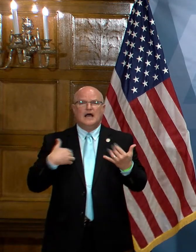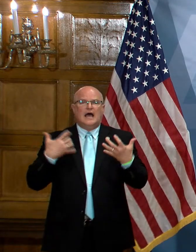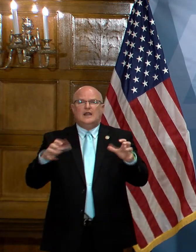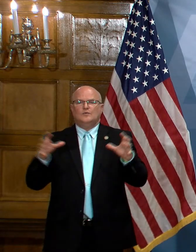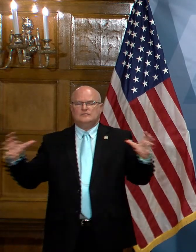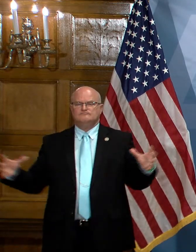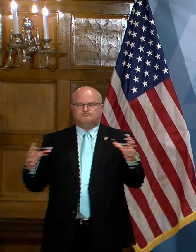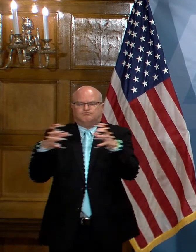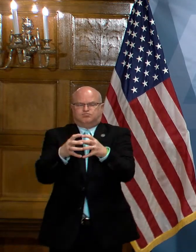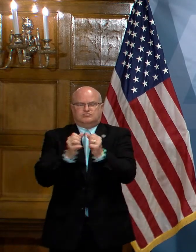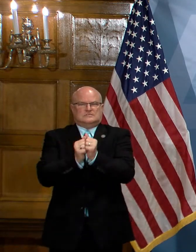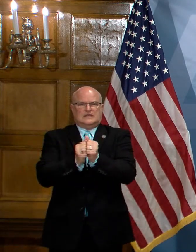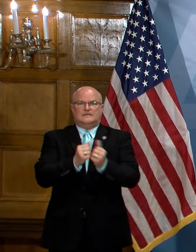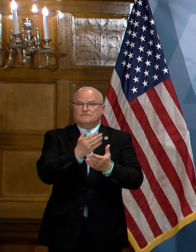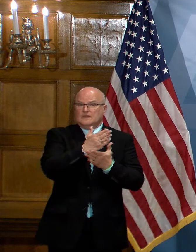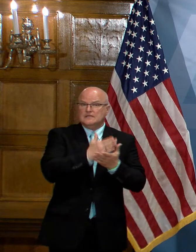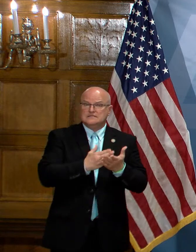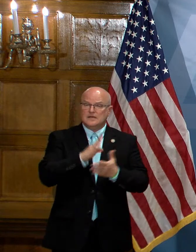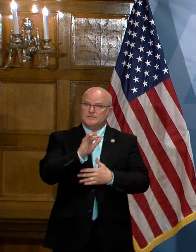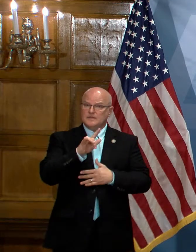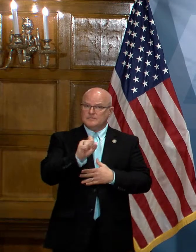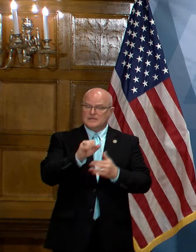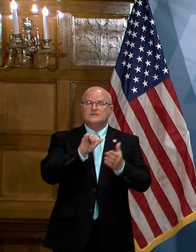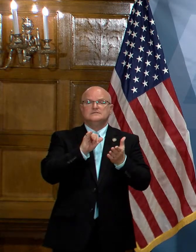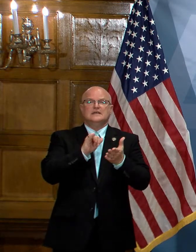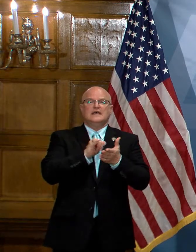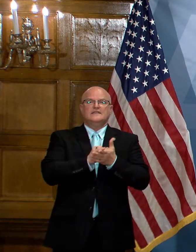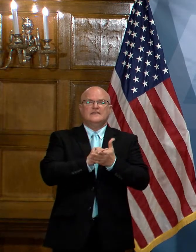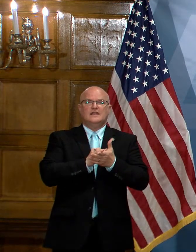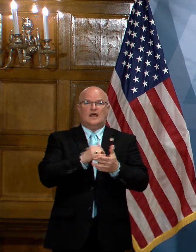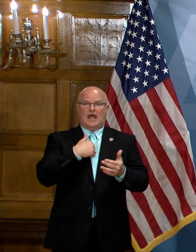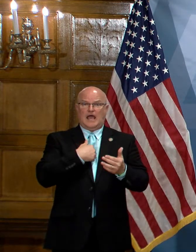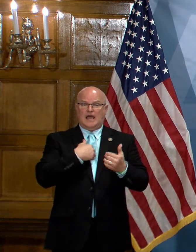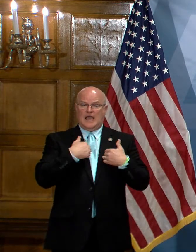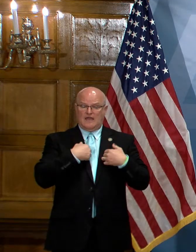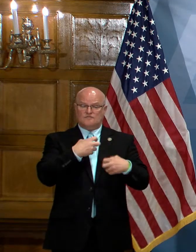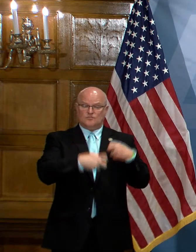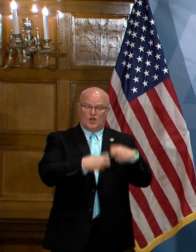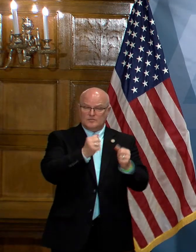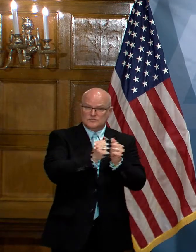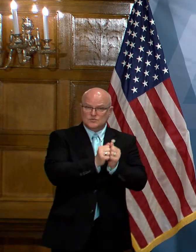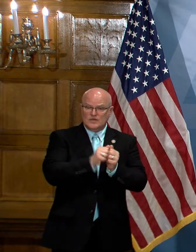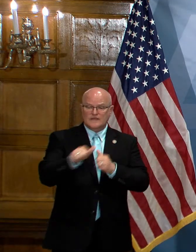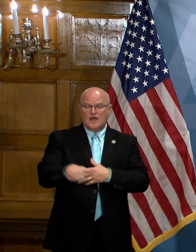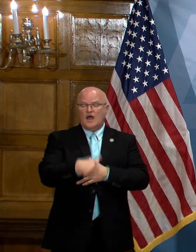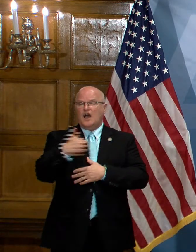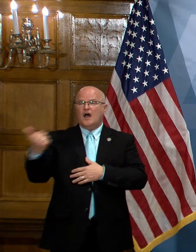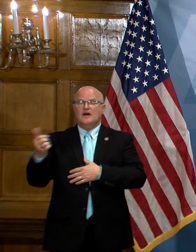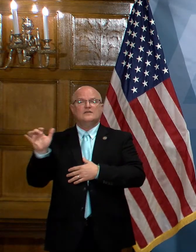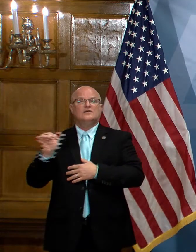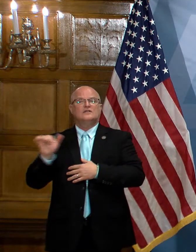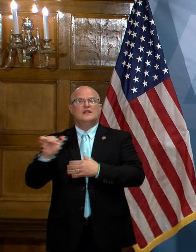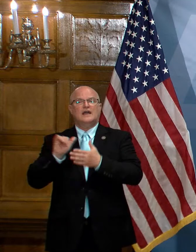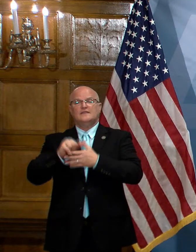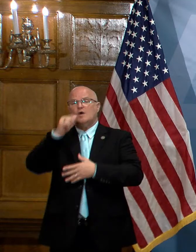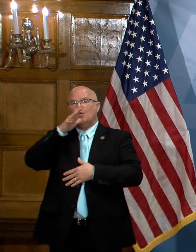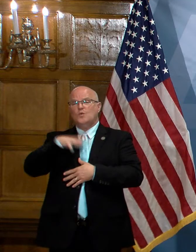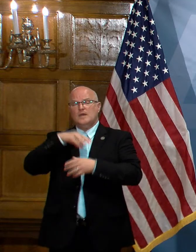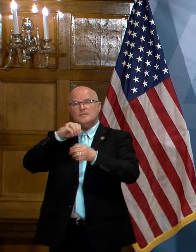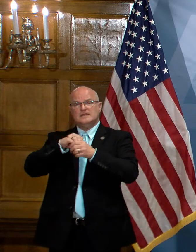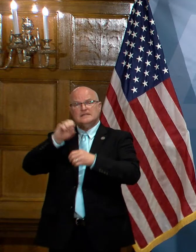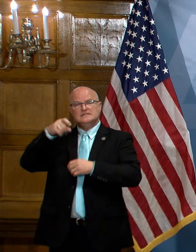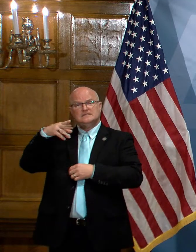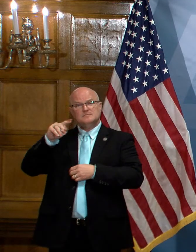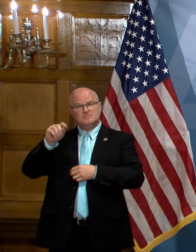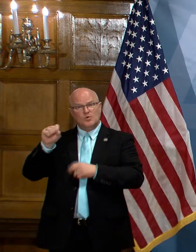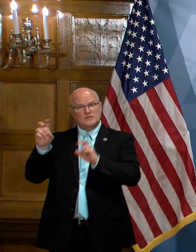lump them all together. There's some that are ones that I would have problems with. There's others, like the women in sports